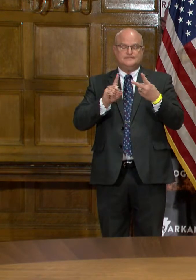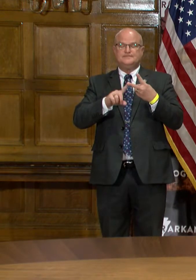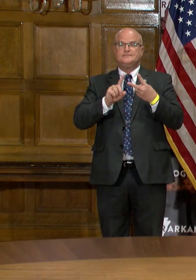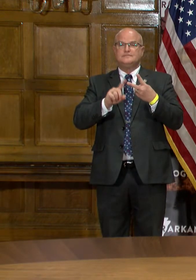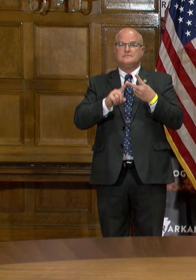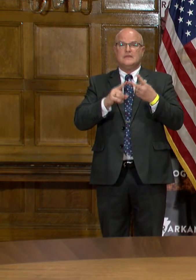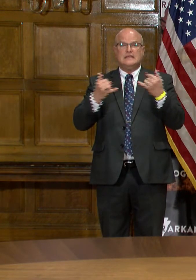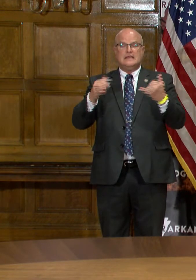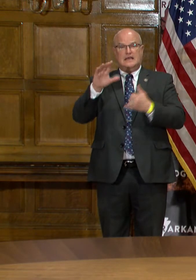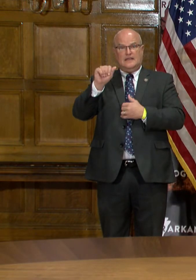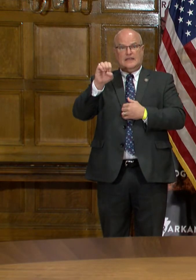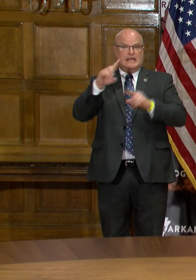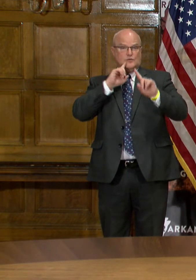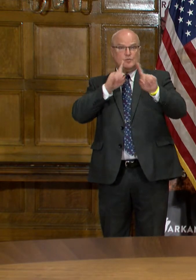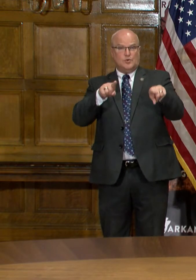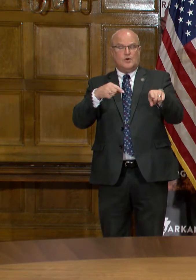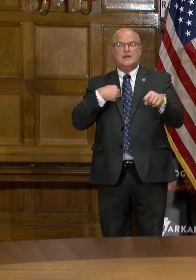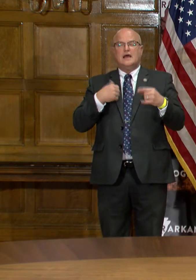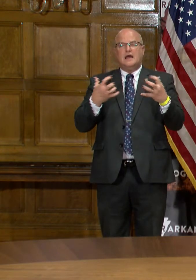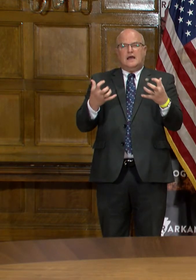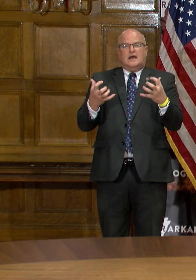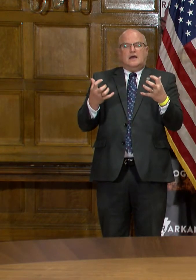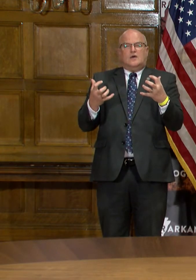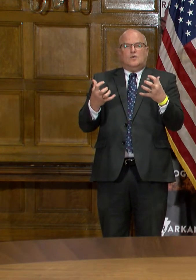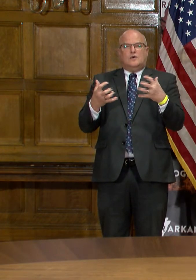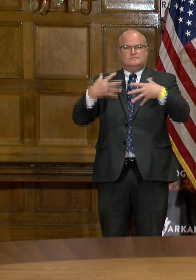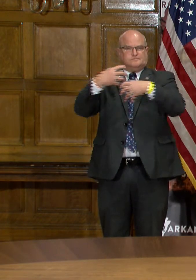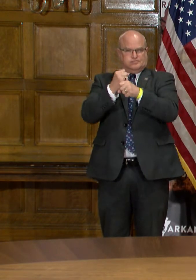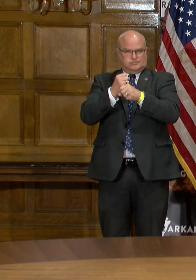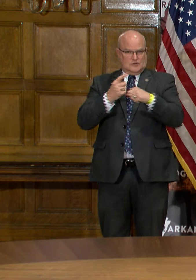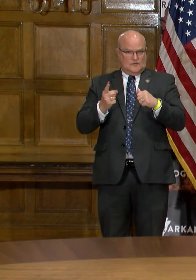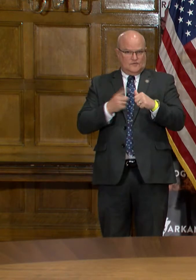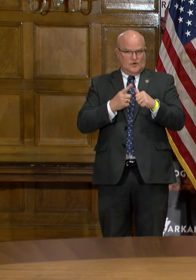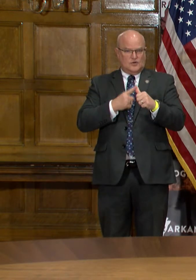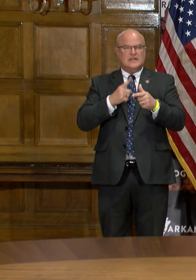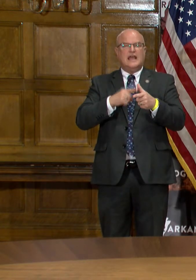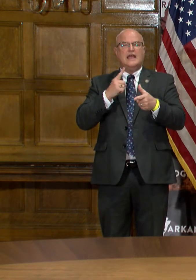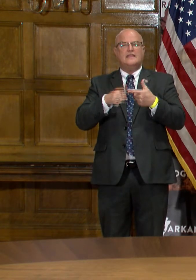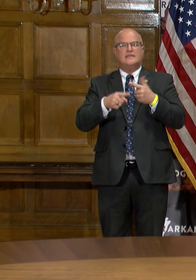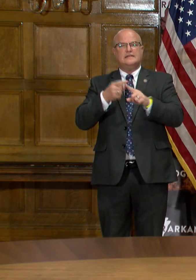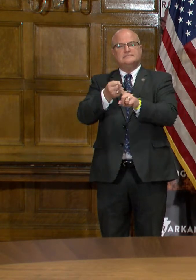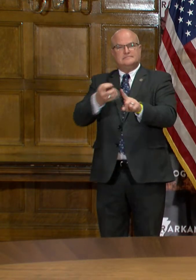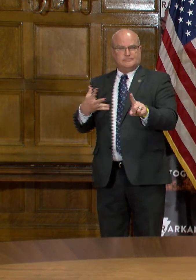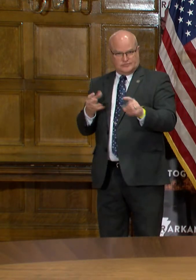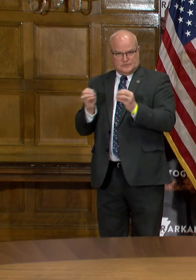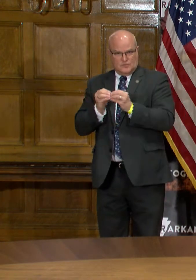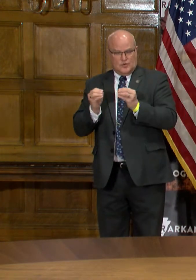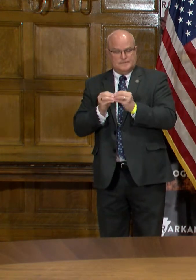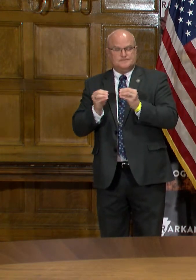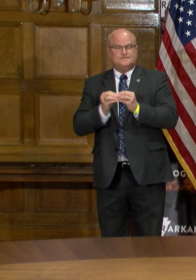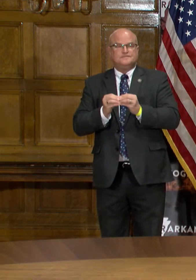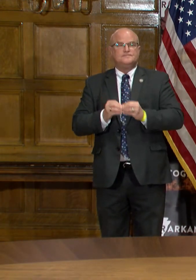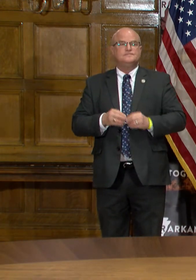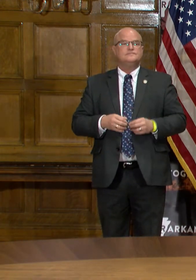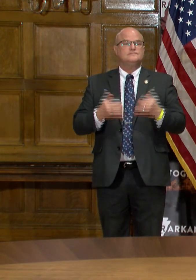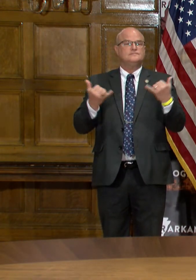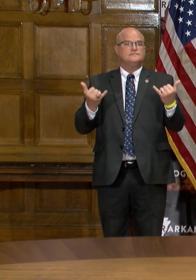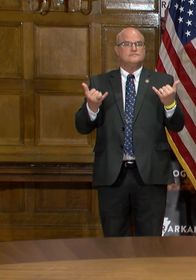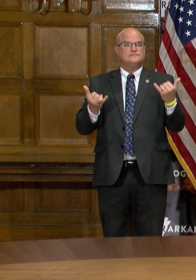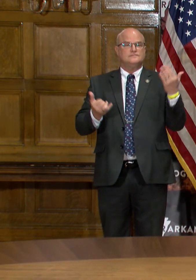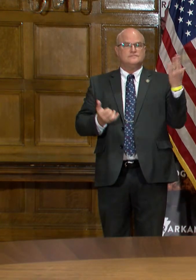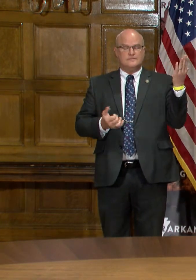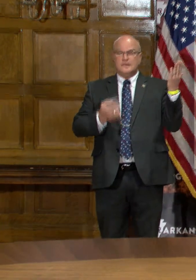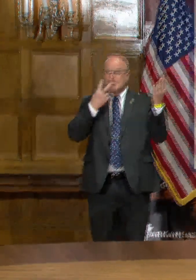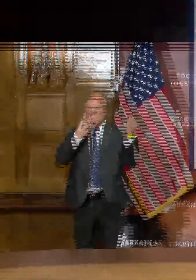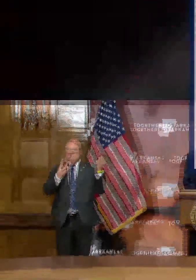me go to the case report. I just want to give the summary first, and I'll come back and talk about some other items. And here you can